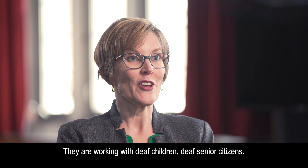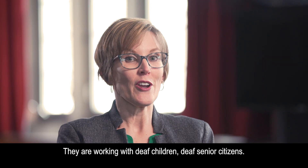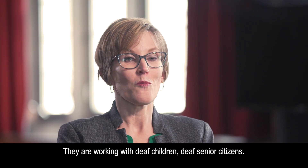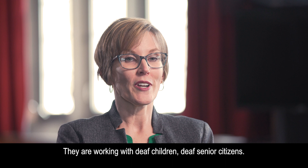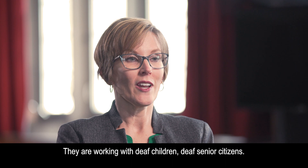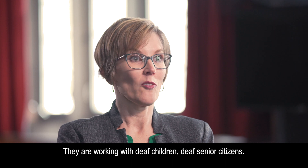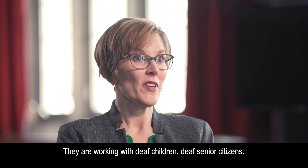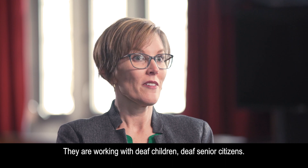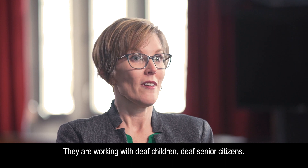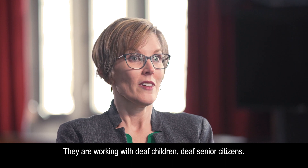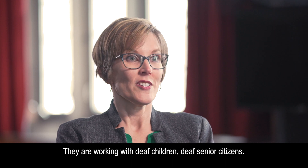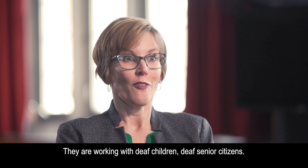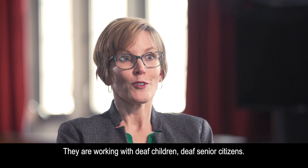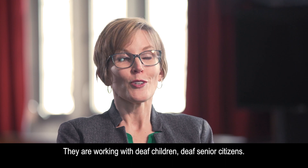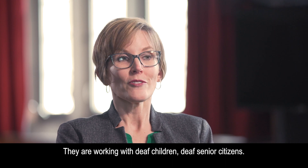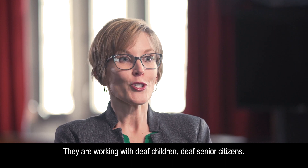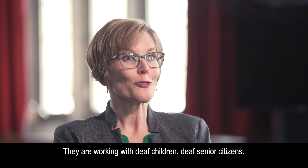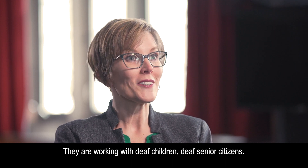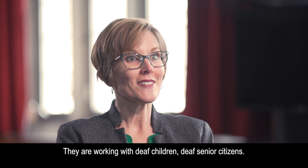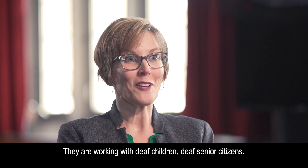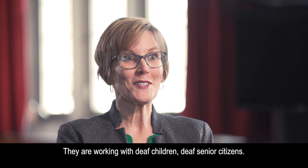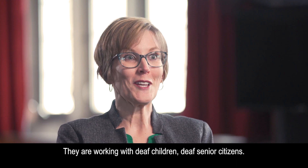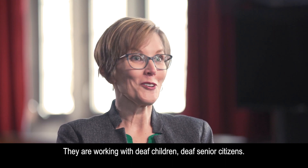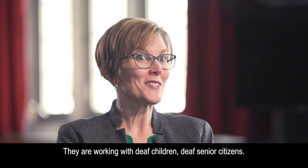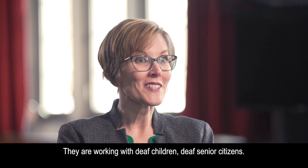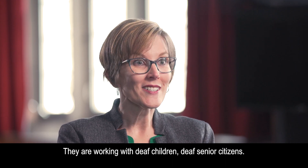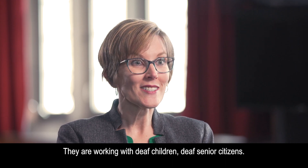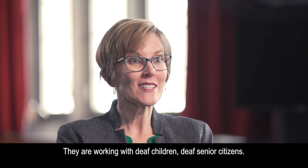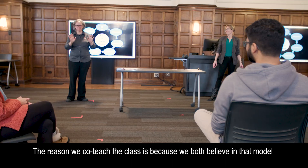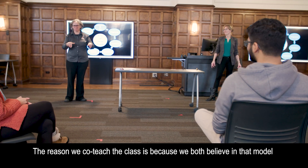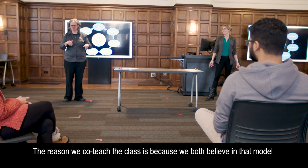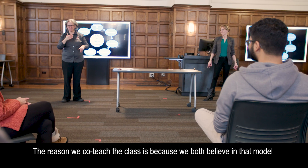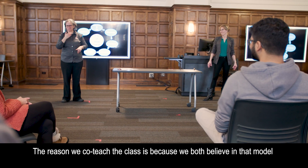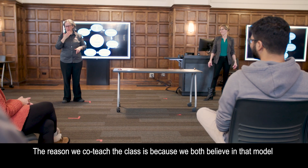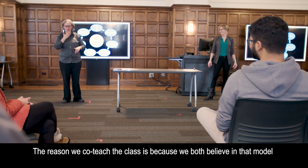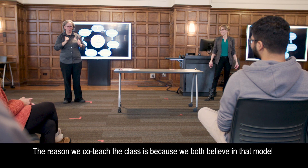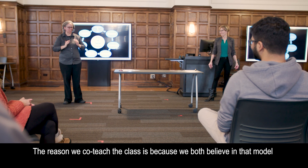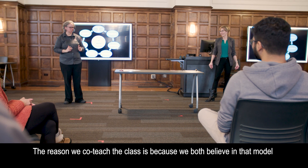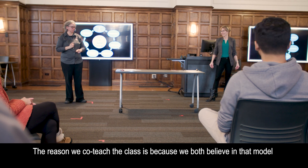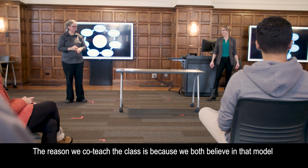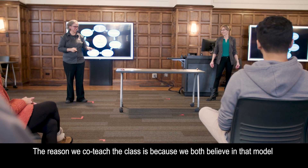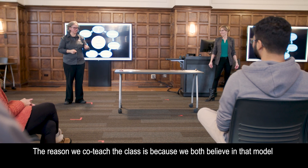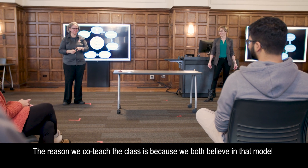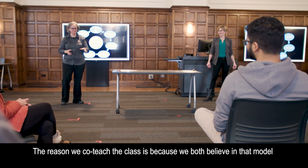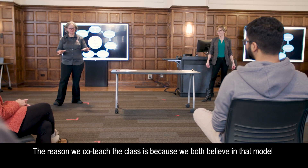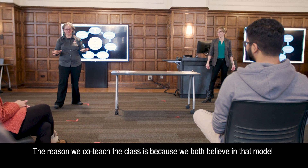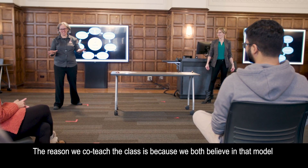are working with deaf children, deaf senior citizens. The reason we co-teach the class is because we both